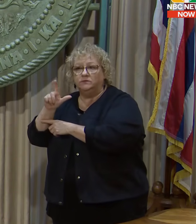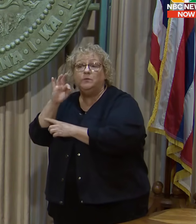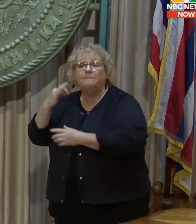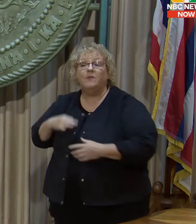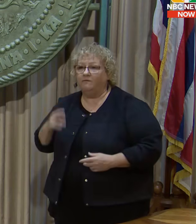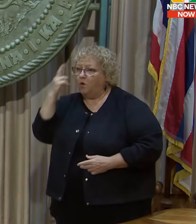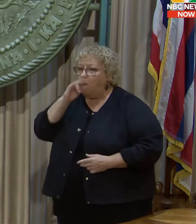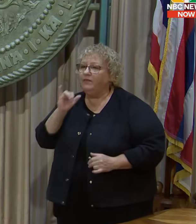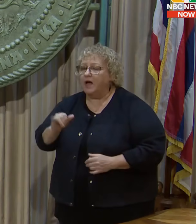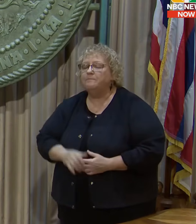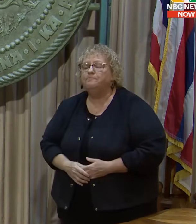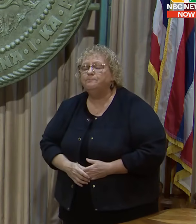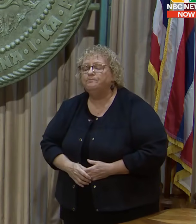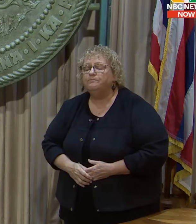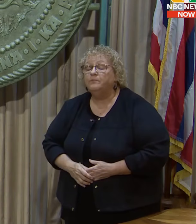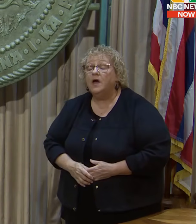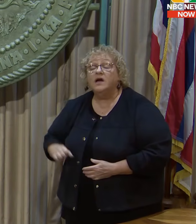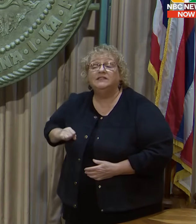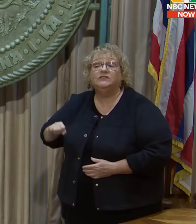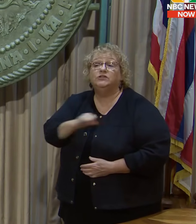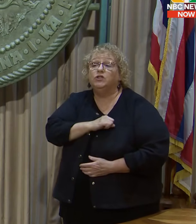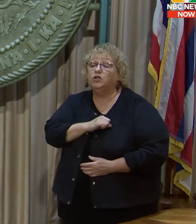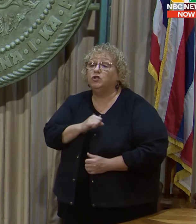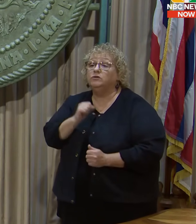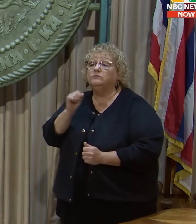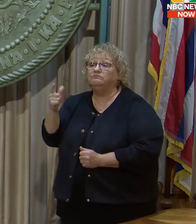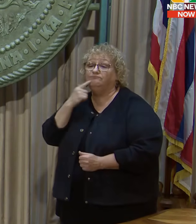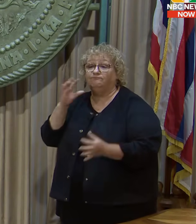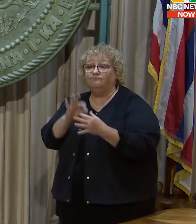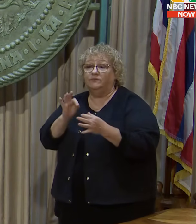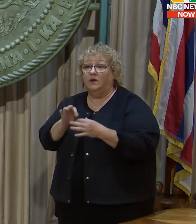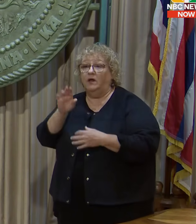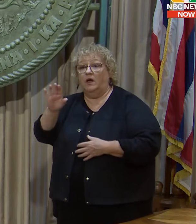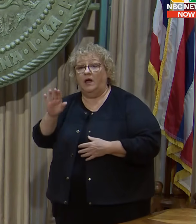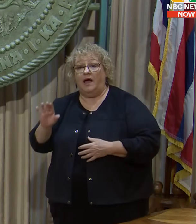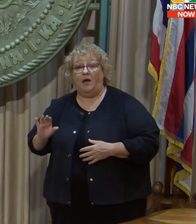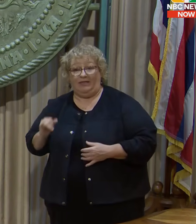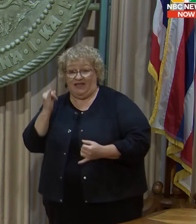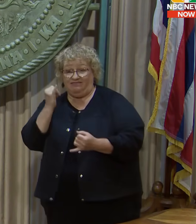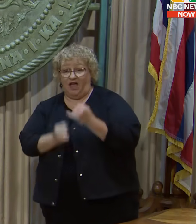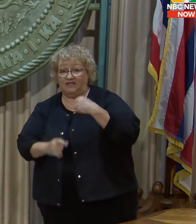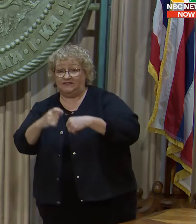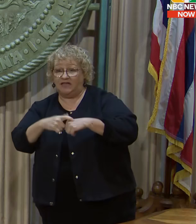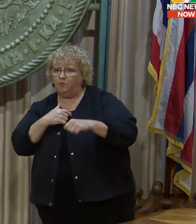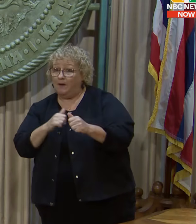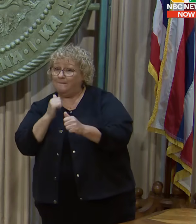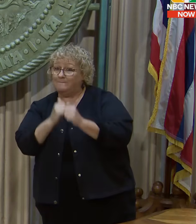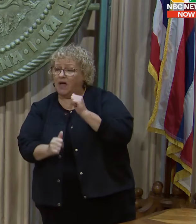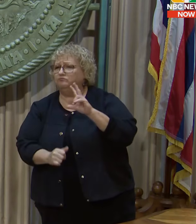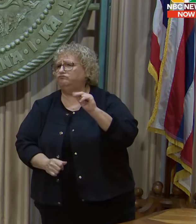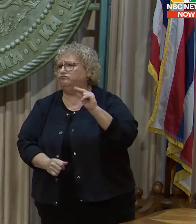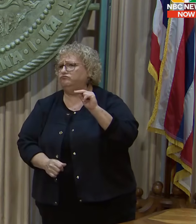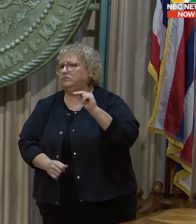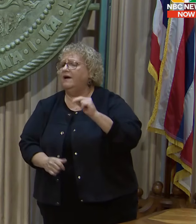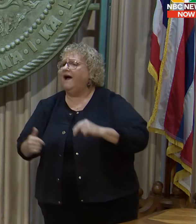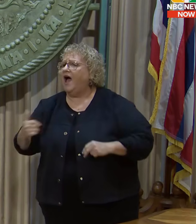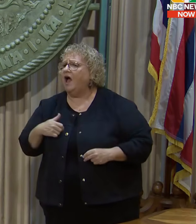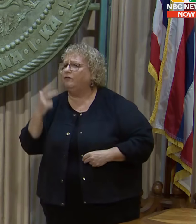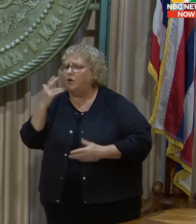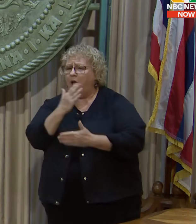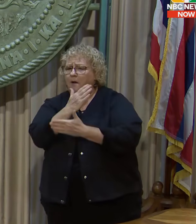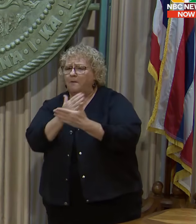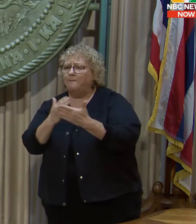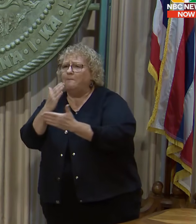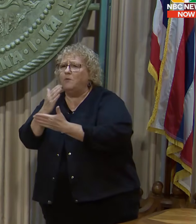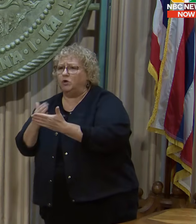Hawaii. As Senator Schatz pointed out, this is not the last bill that your Congress is going to pass. We really see this in 3 phases, what we're having to